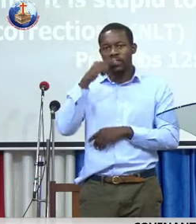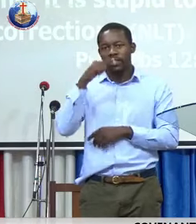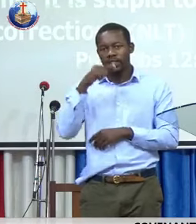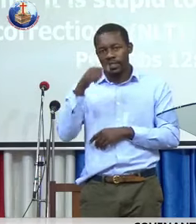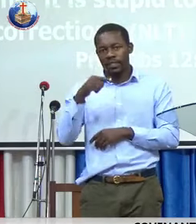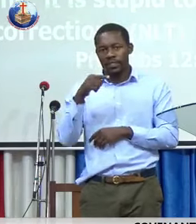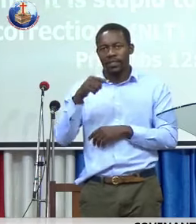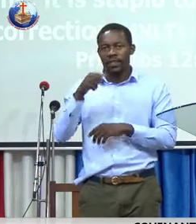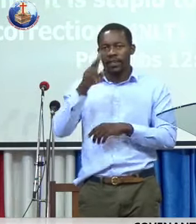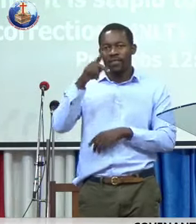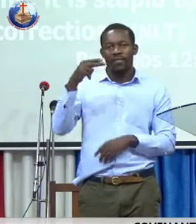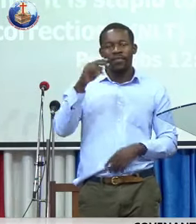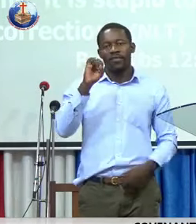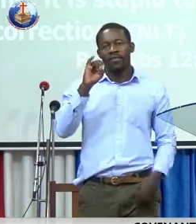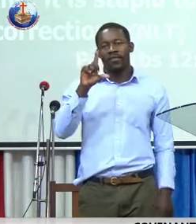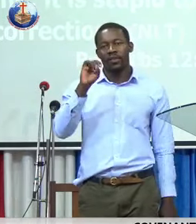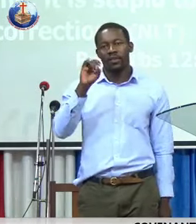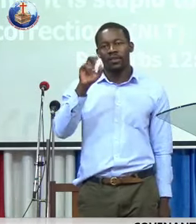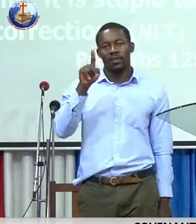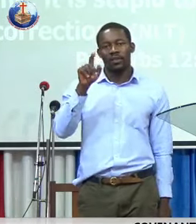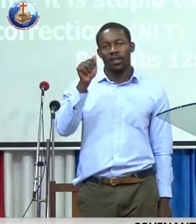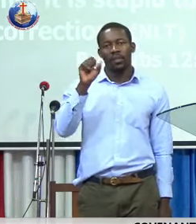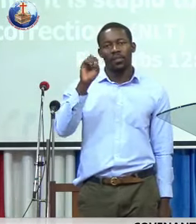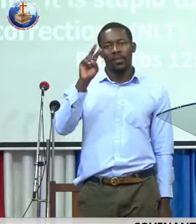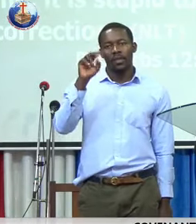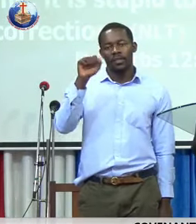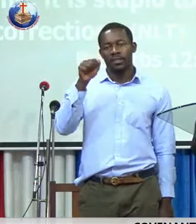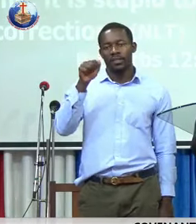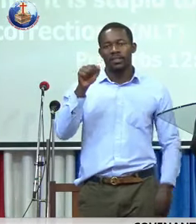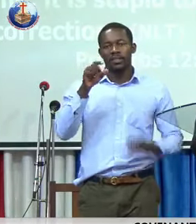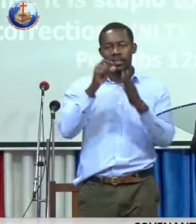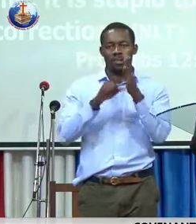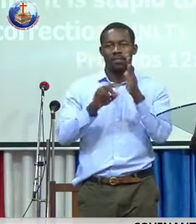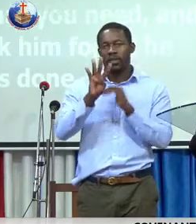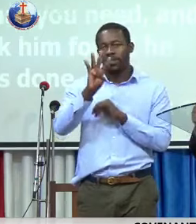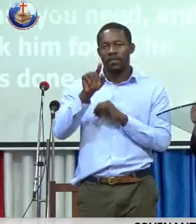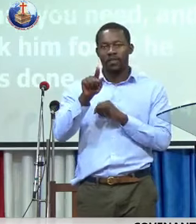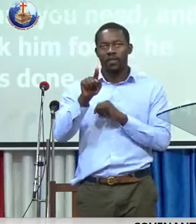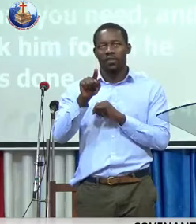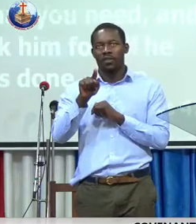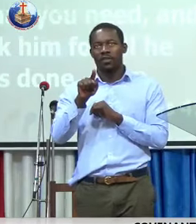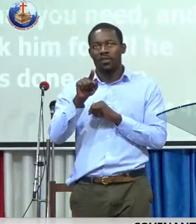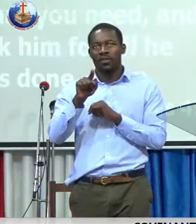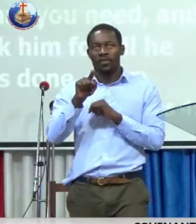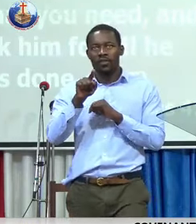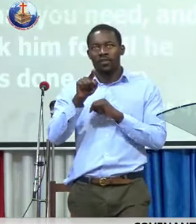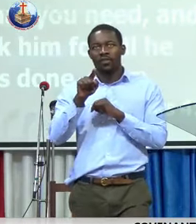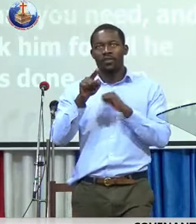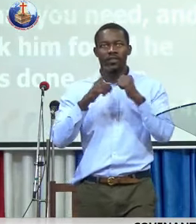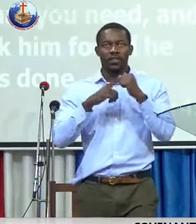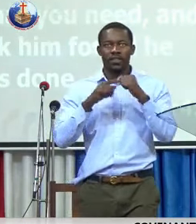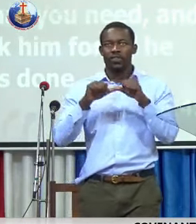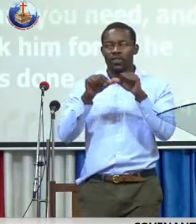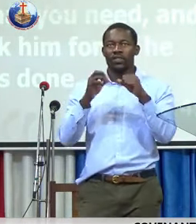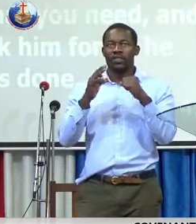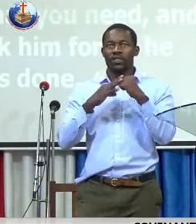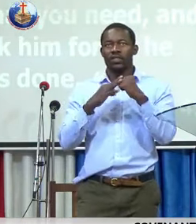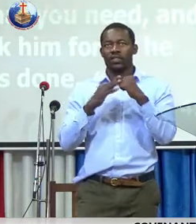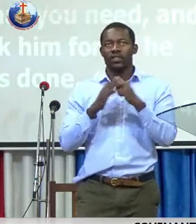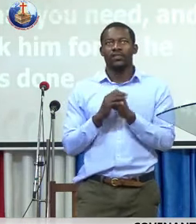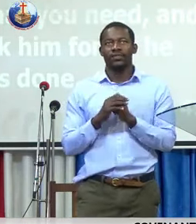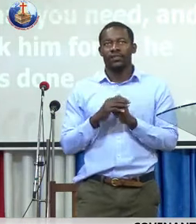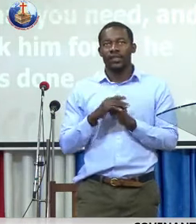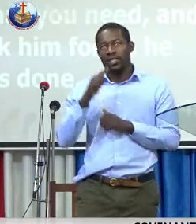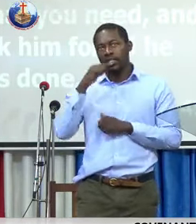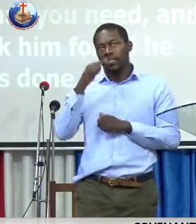In Philippians chapter 4 from verse 6 to 8. Katika Wafilipi 4 kuanzia 6 hadi 8. It starts off by telling us not to be anxious for anything. Inaanza